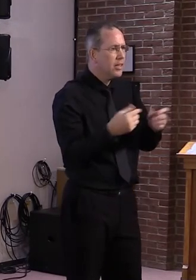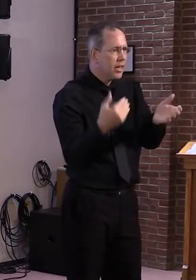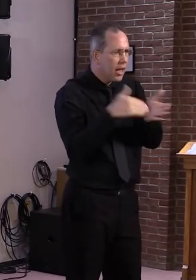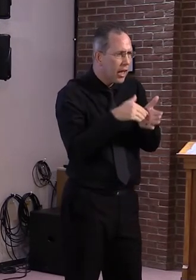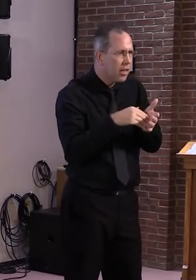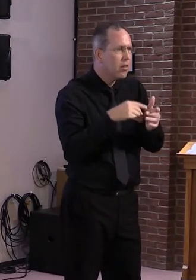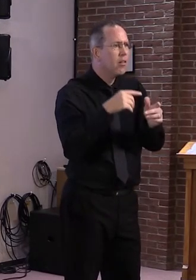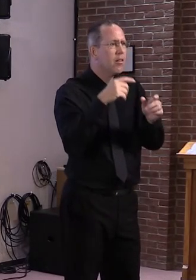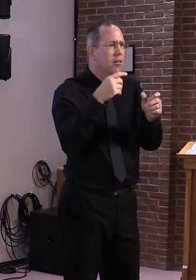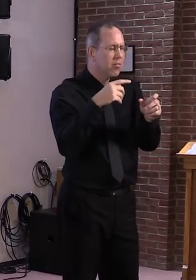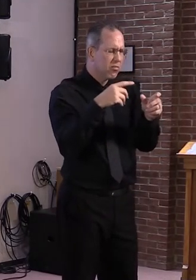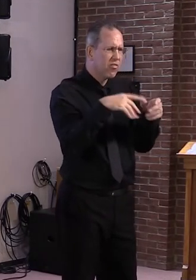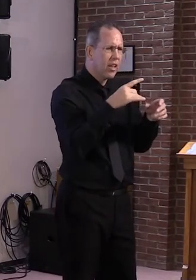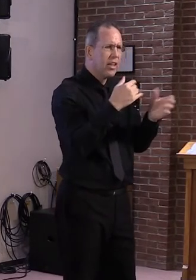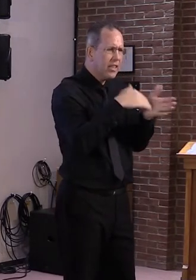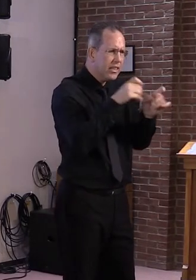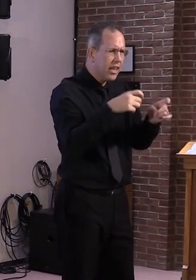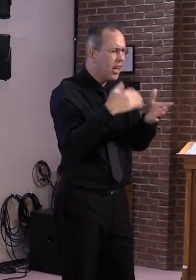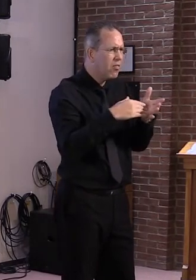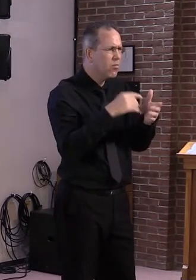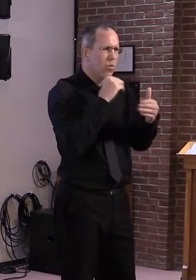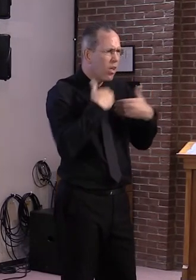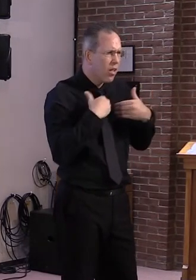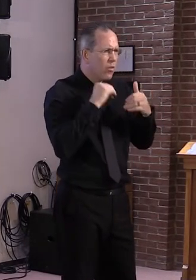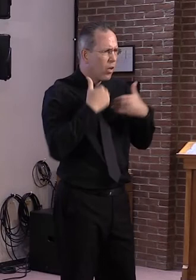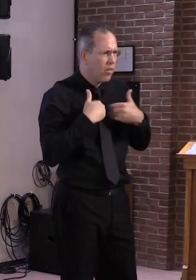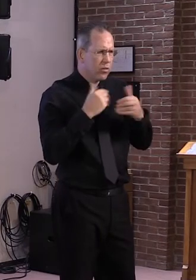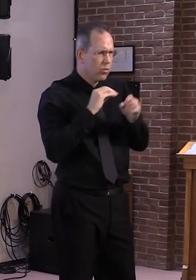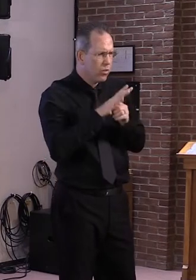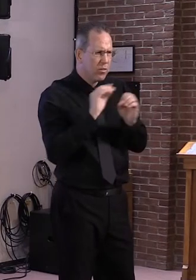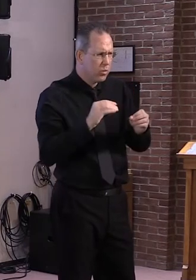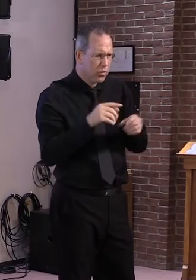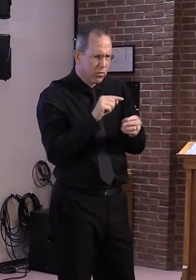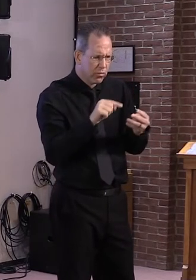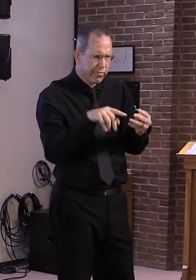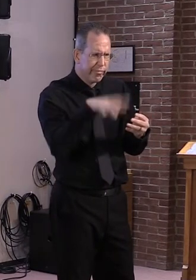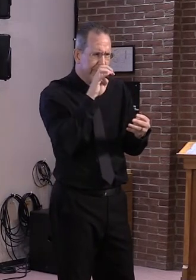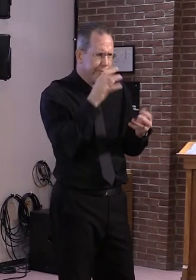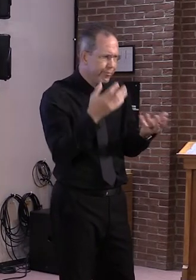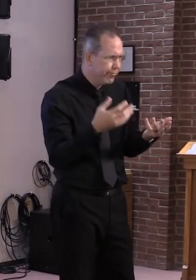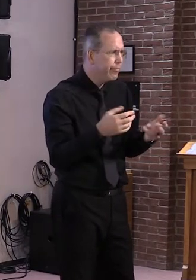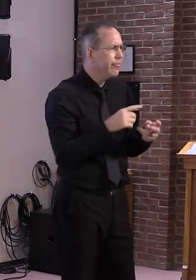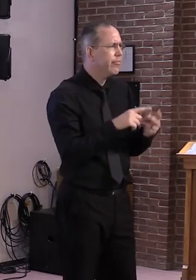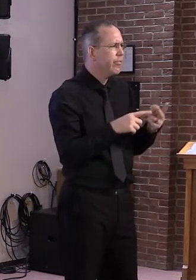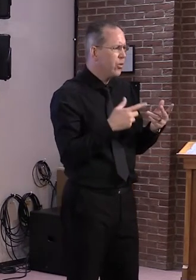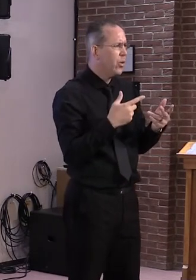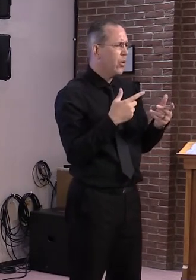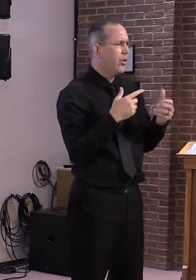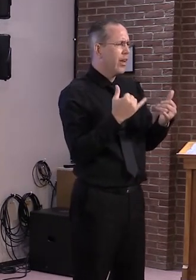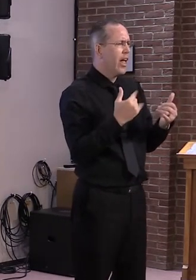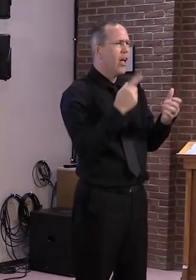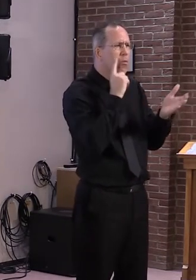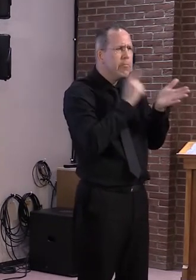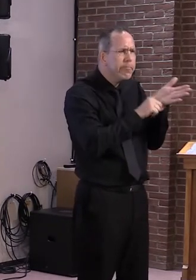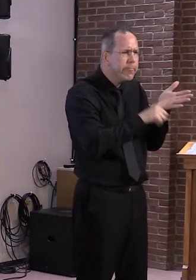and contact tracing is underway on staff and inmates.